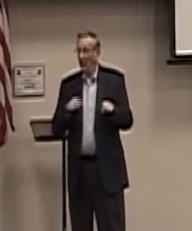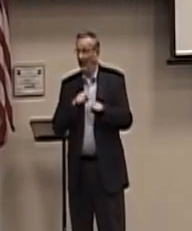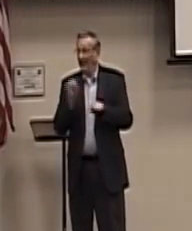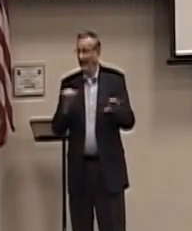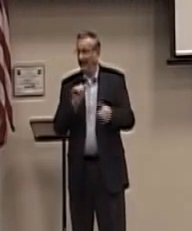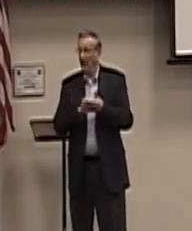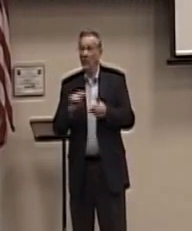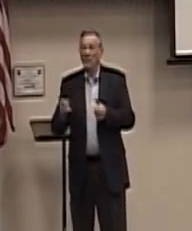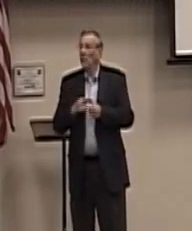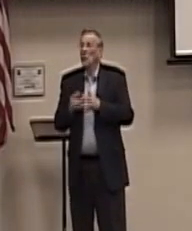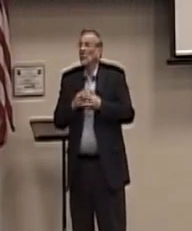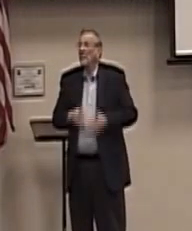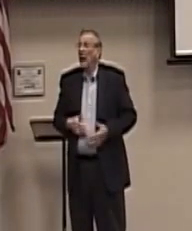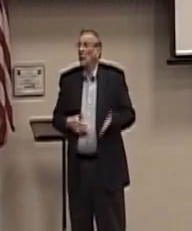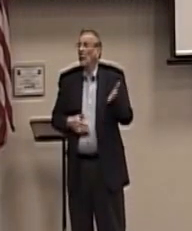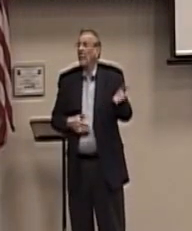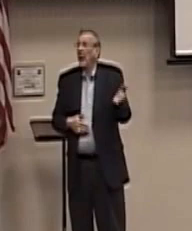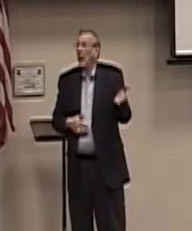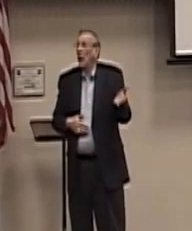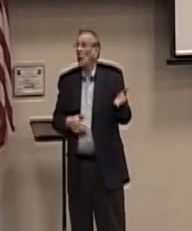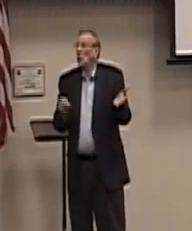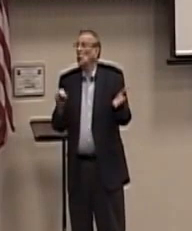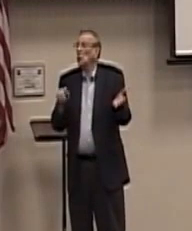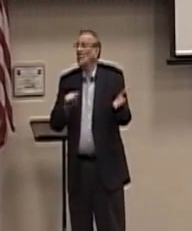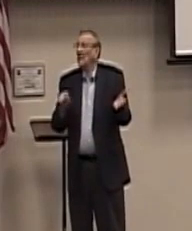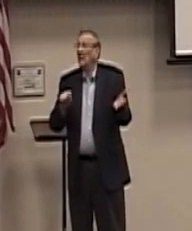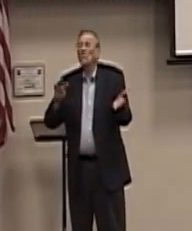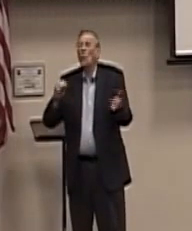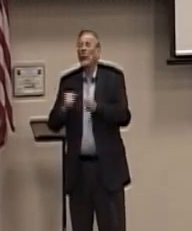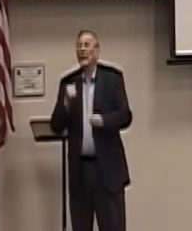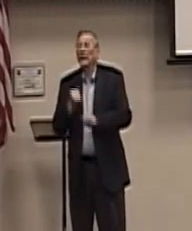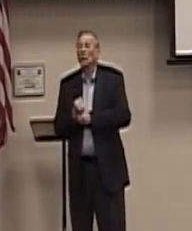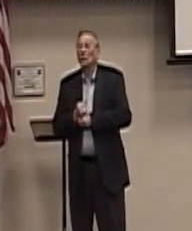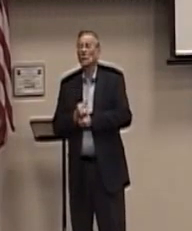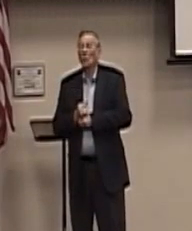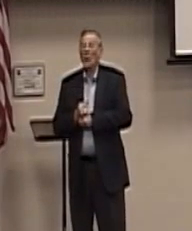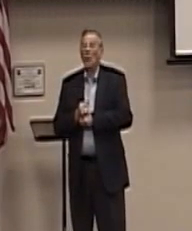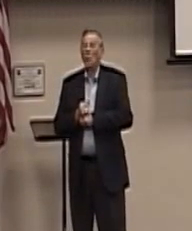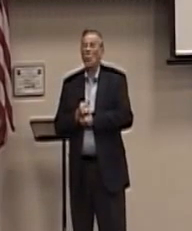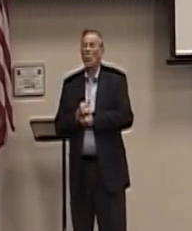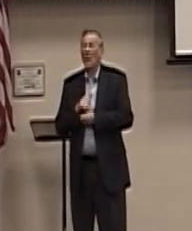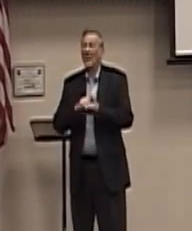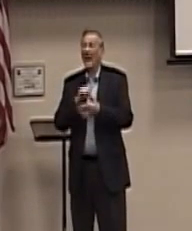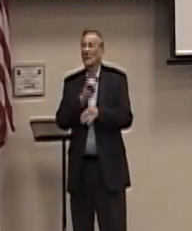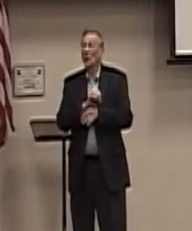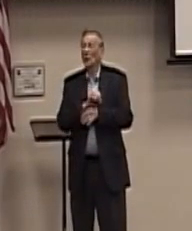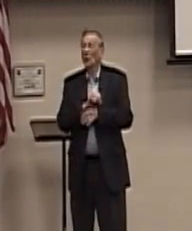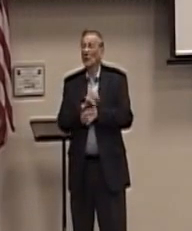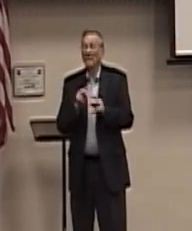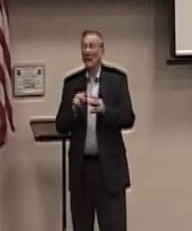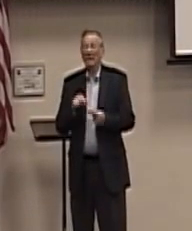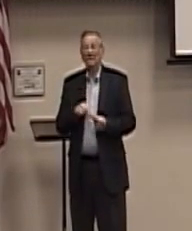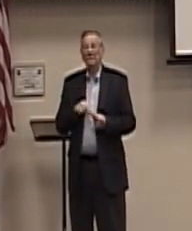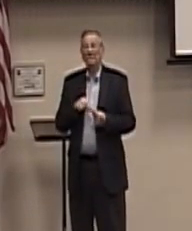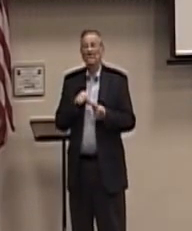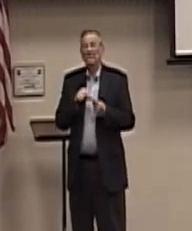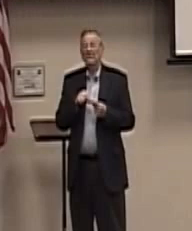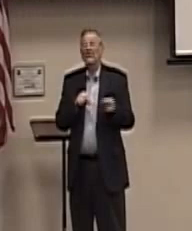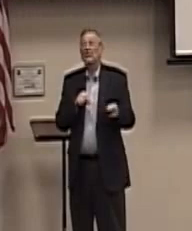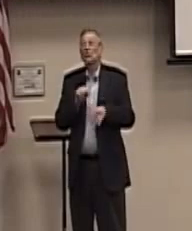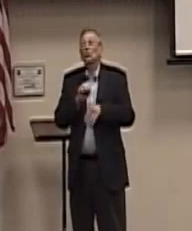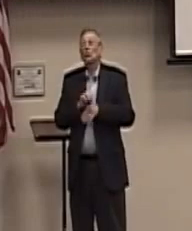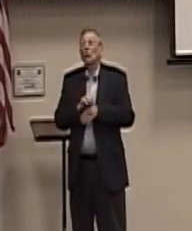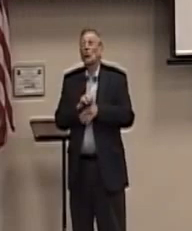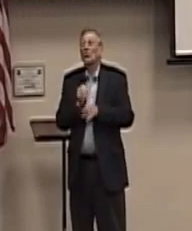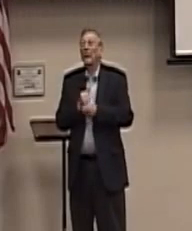were the first American missionaries to go to New Zealand in 40 years. That congregation is very unique in that it is a